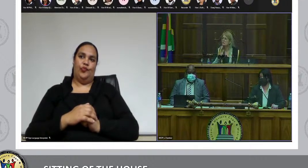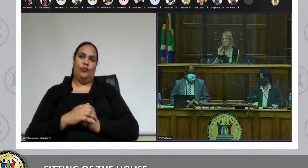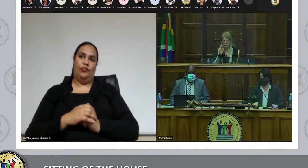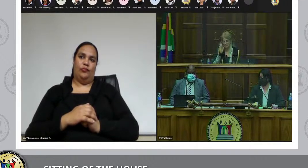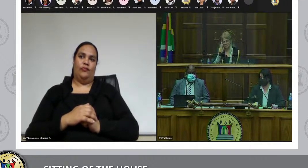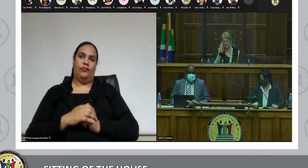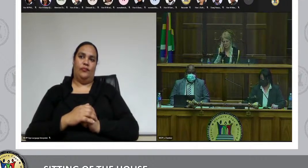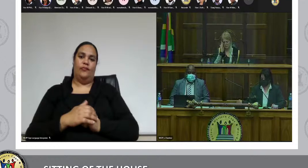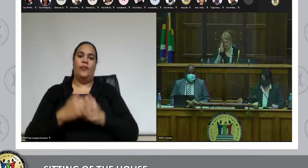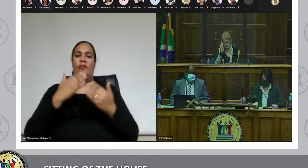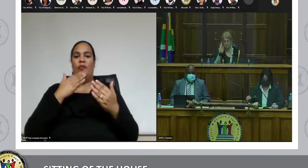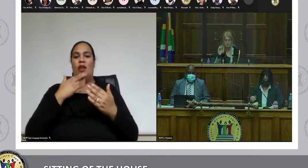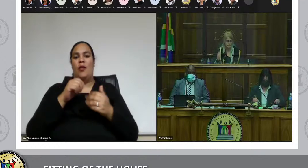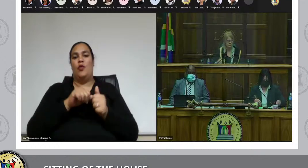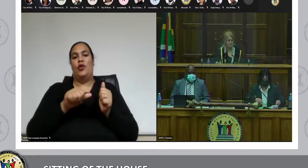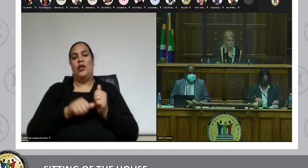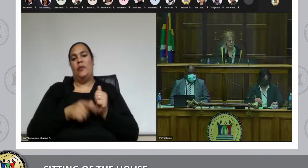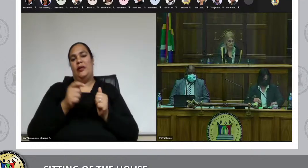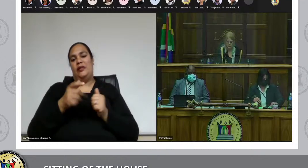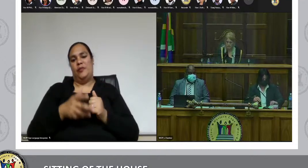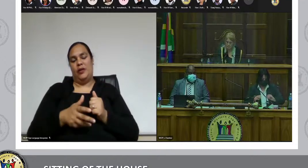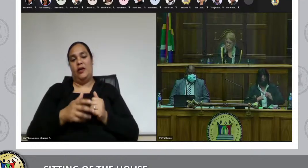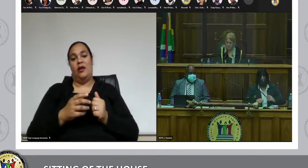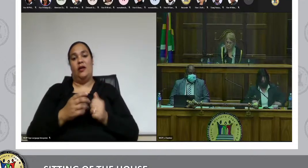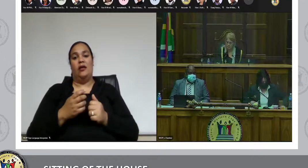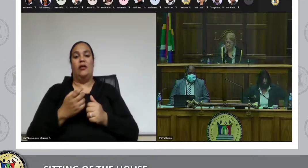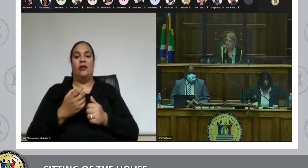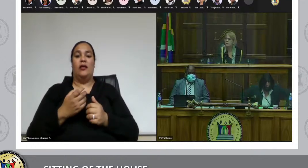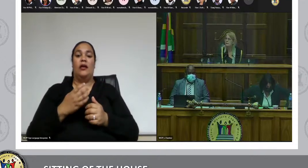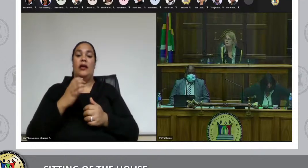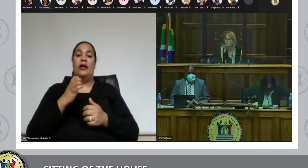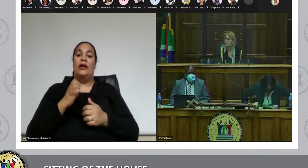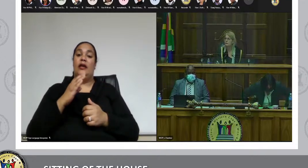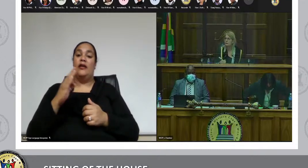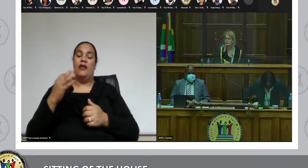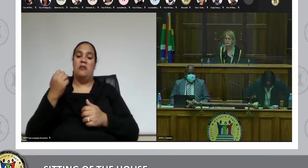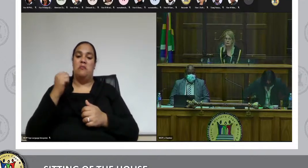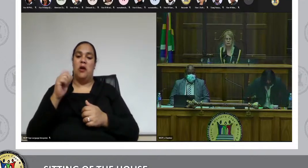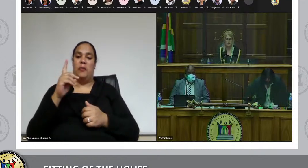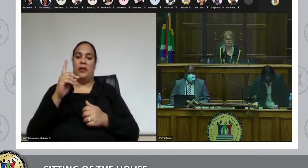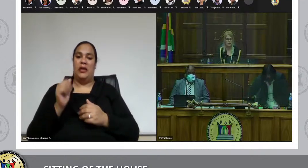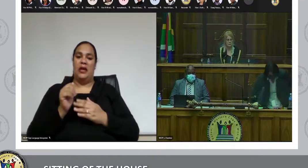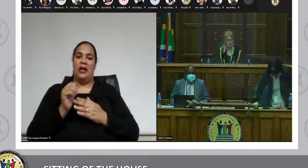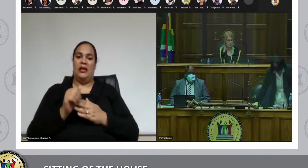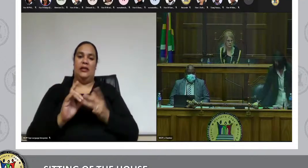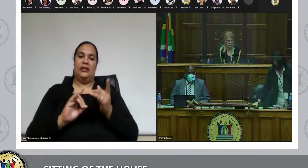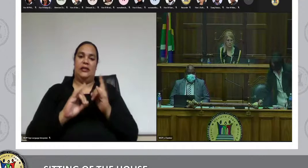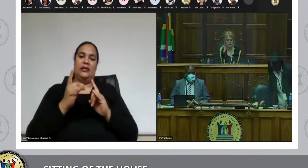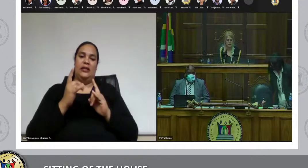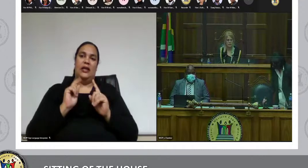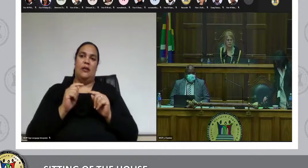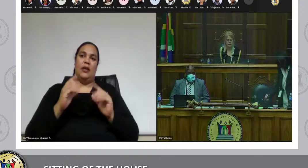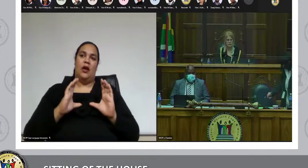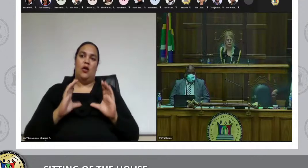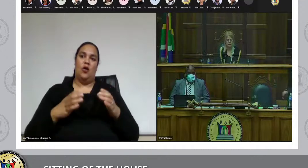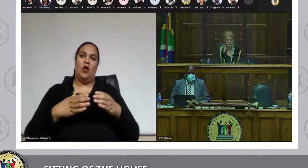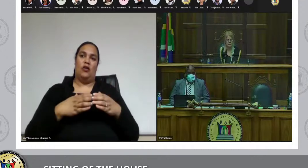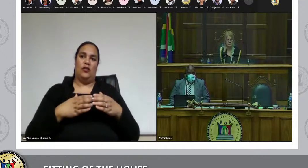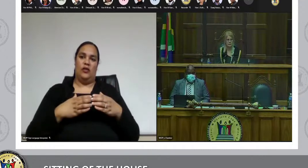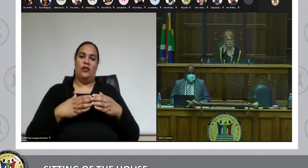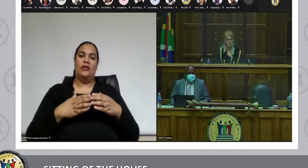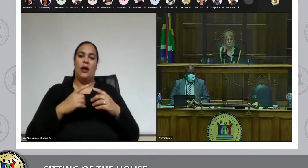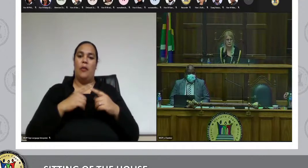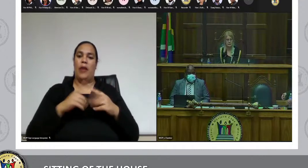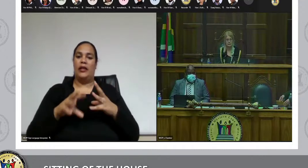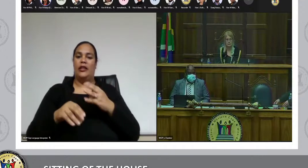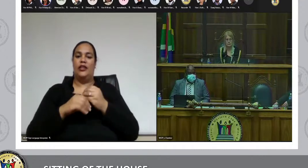Thank you, Deputy Speaker. The Economic Freedom Fighters condemns the DA-led State of Cape Town Council for approving an